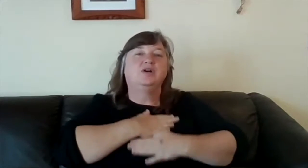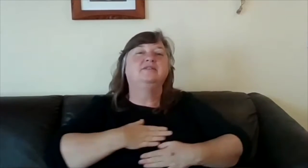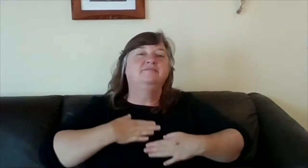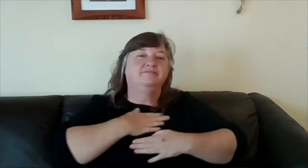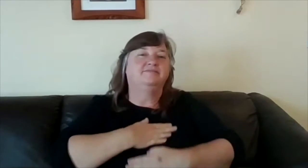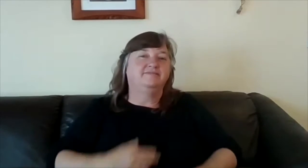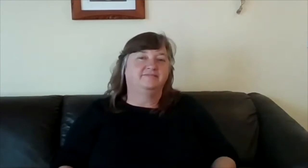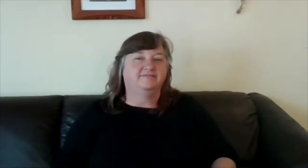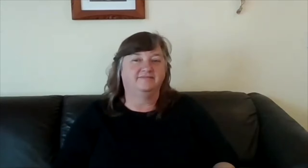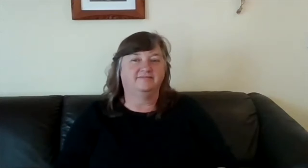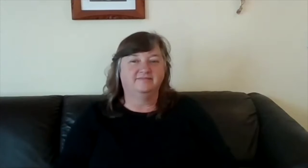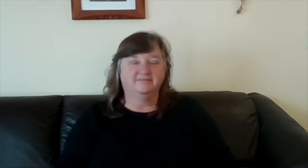Enjoy.